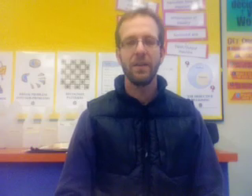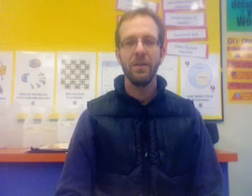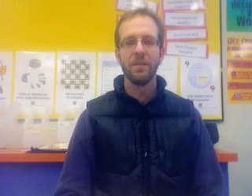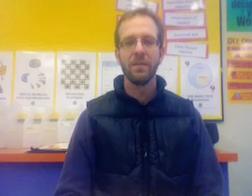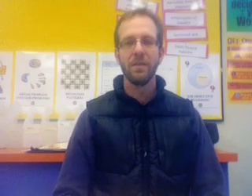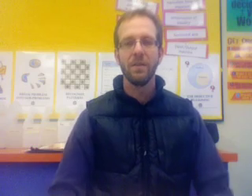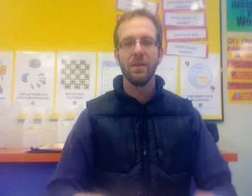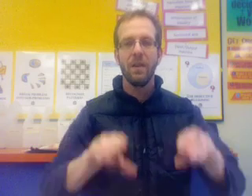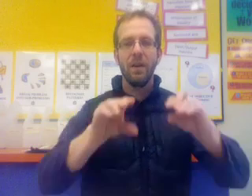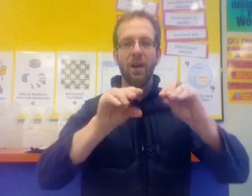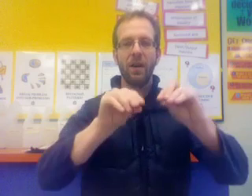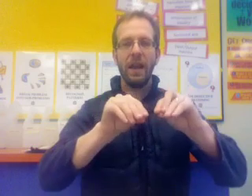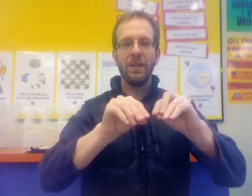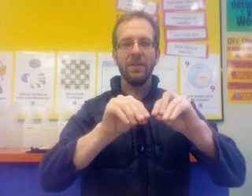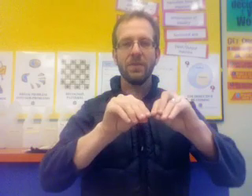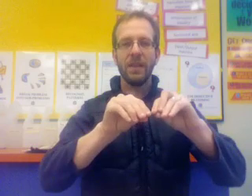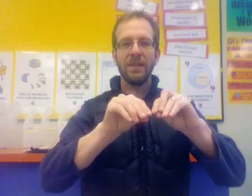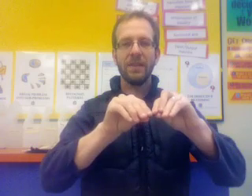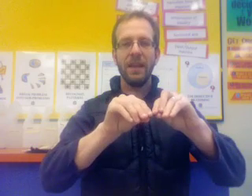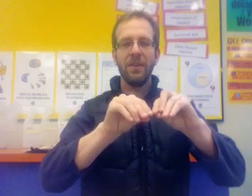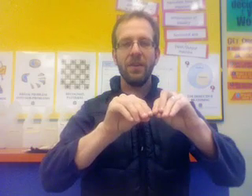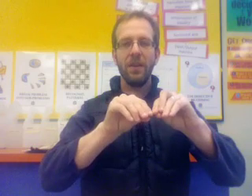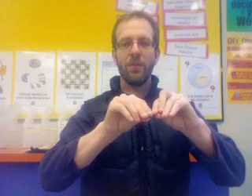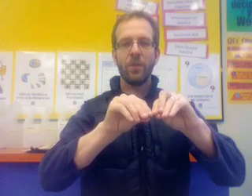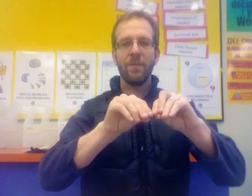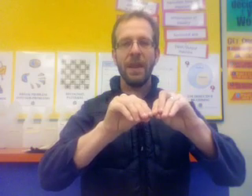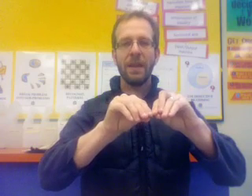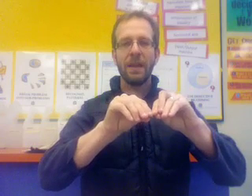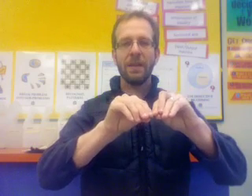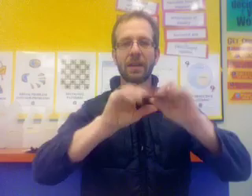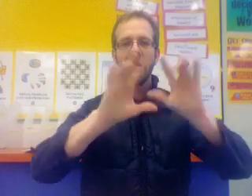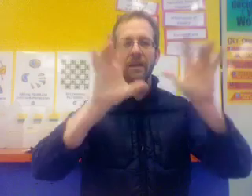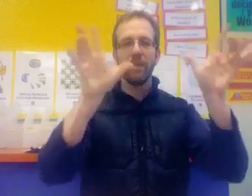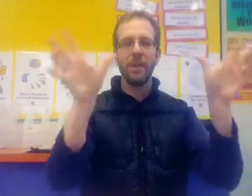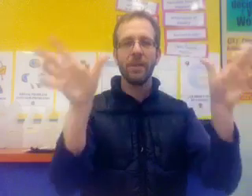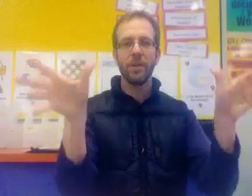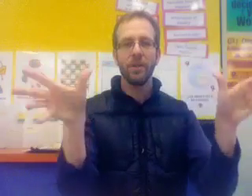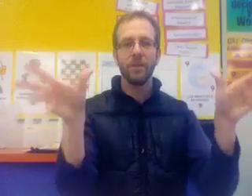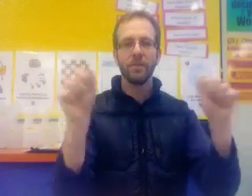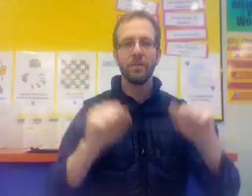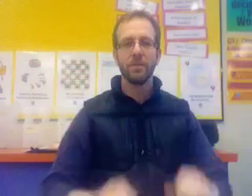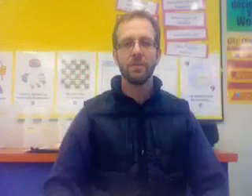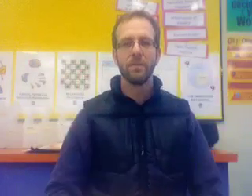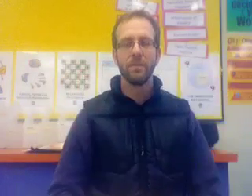Clear, our hands flat together, and we're going to make a clear picture.